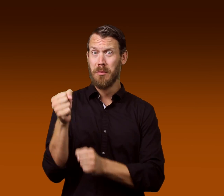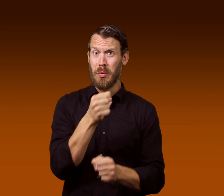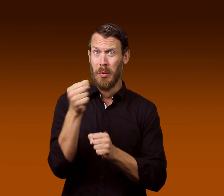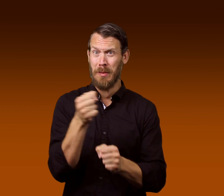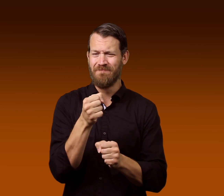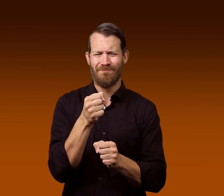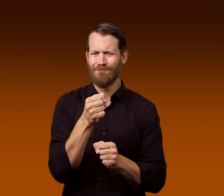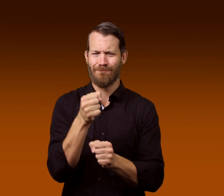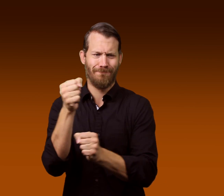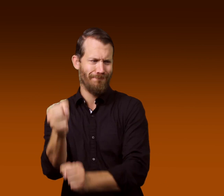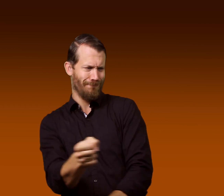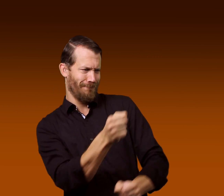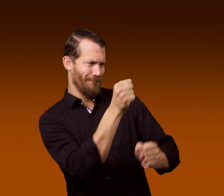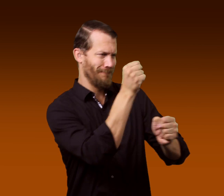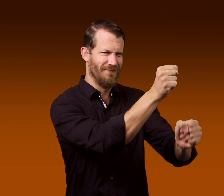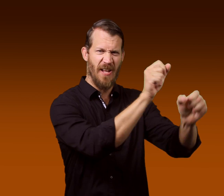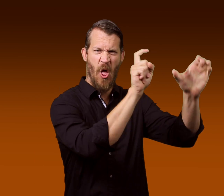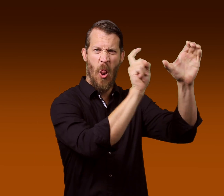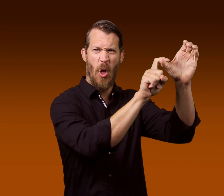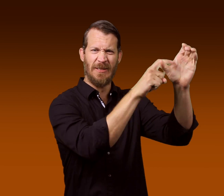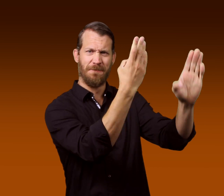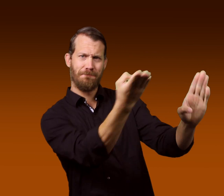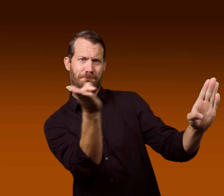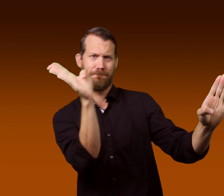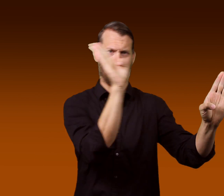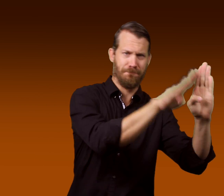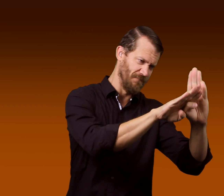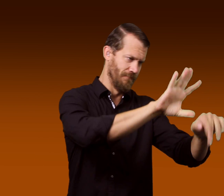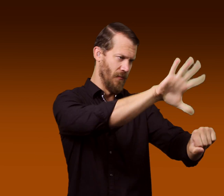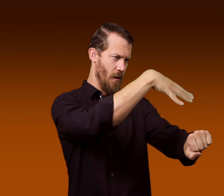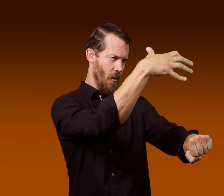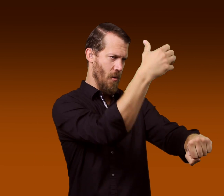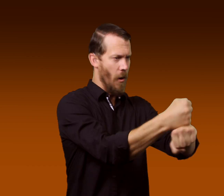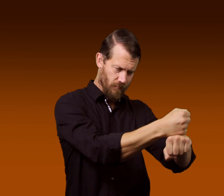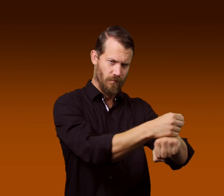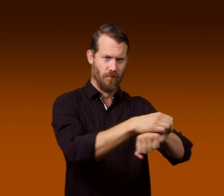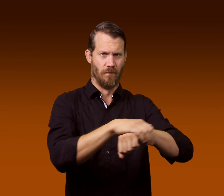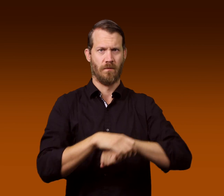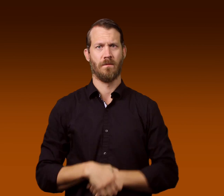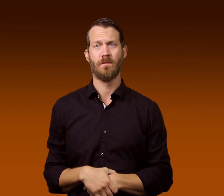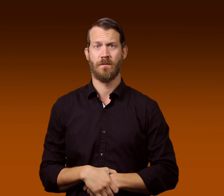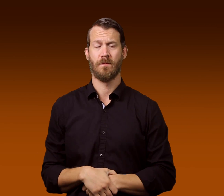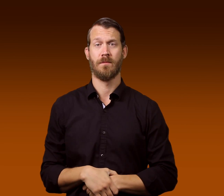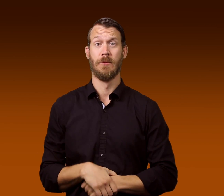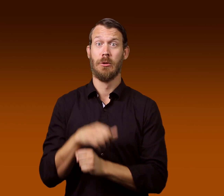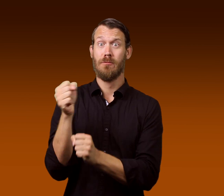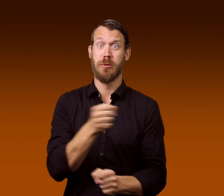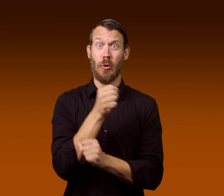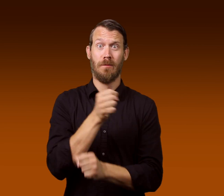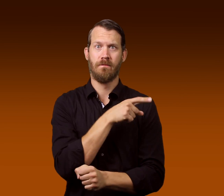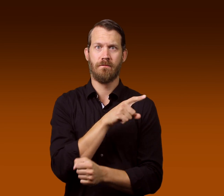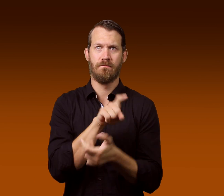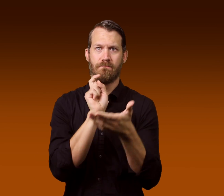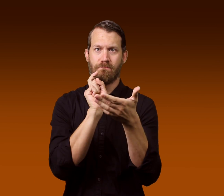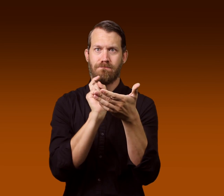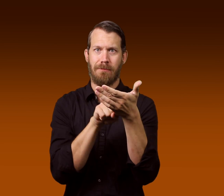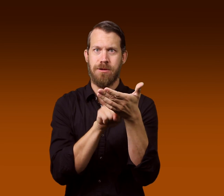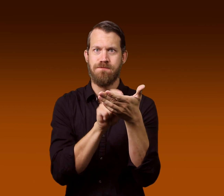broom in the closet. But when it tapped on the door for more than an hour, Mina felt guilty and let it